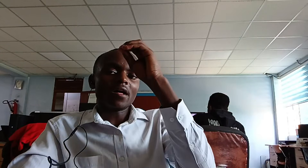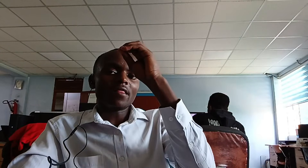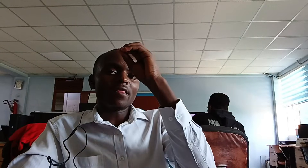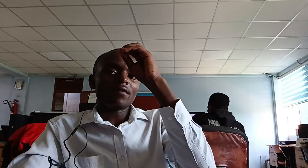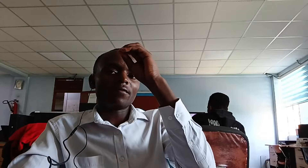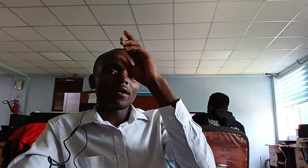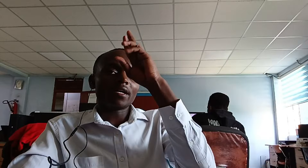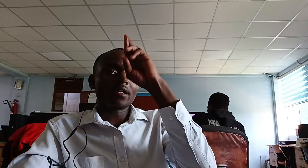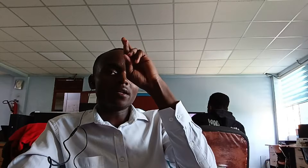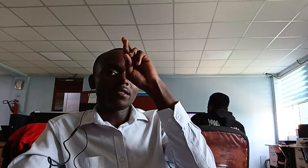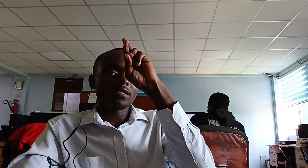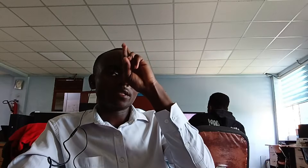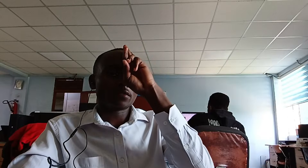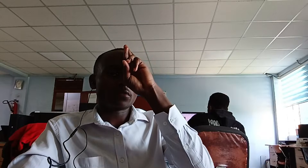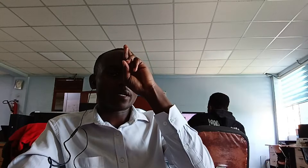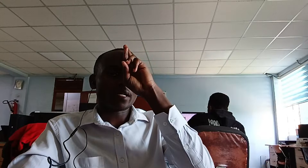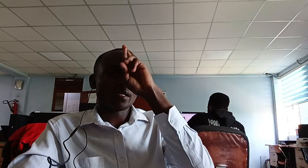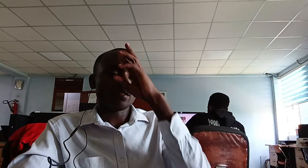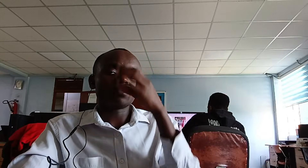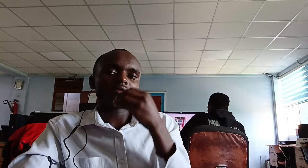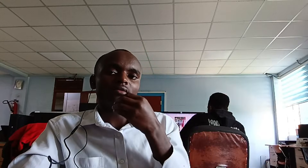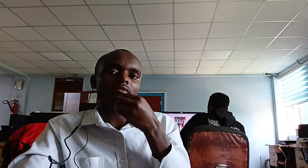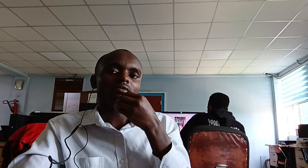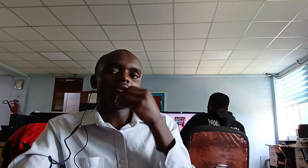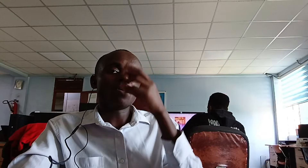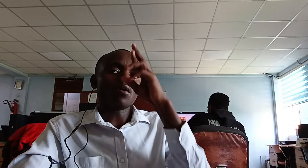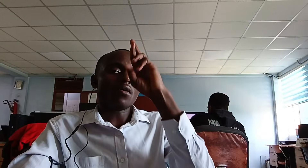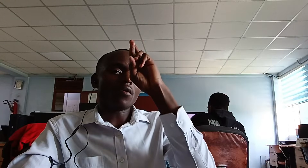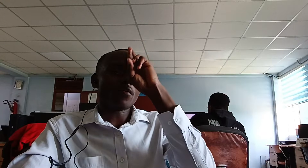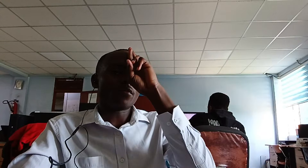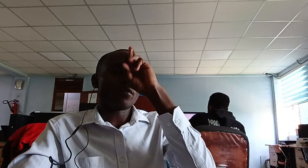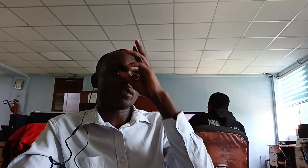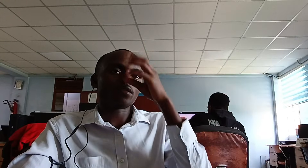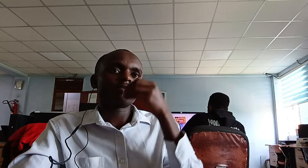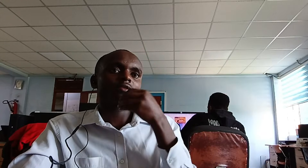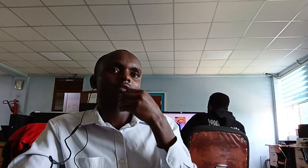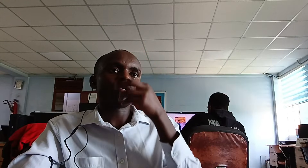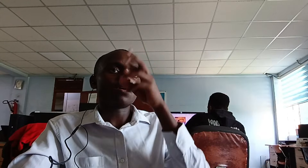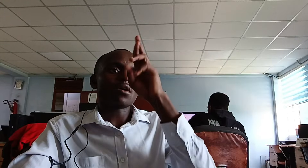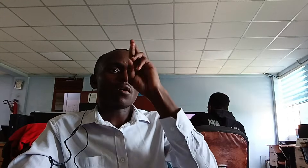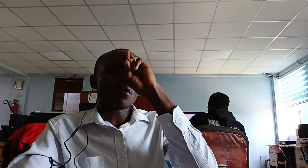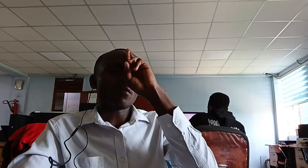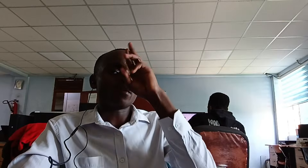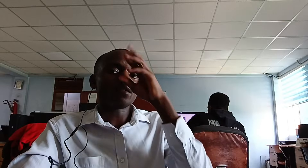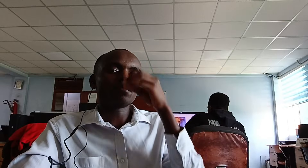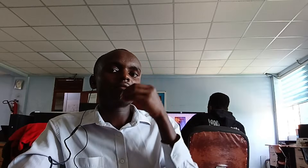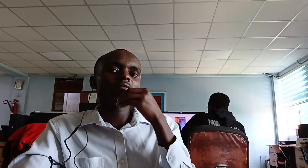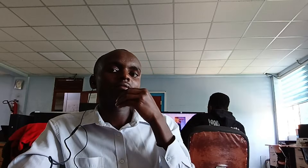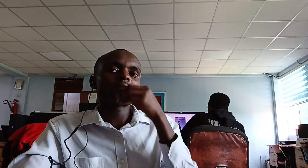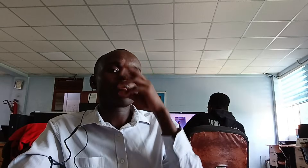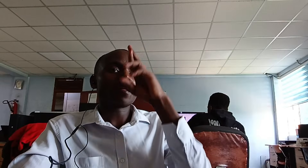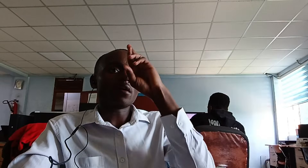the forehead, changes to R. So orphan, orphan,